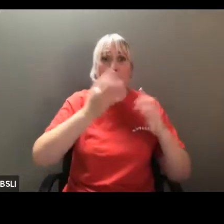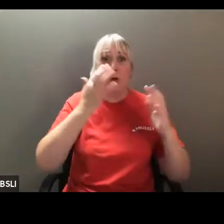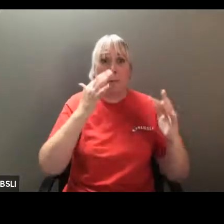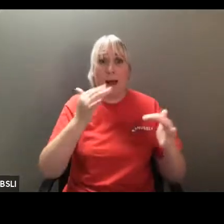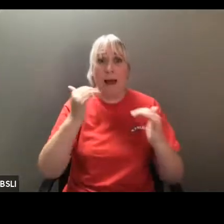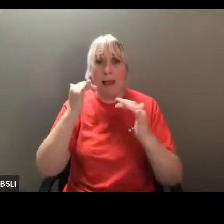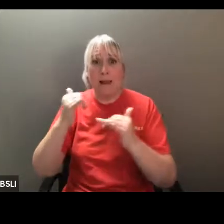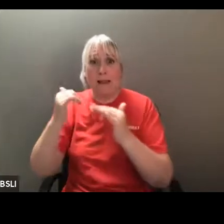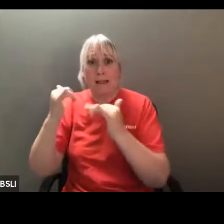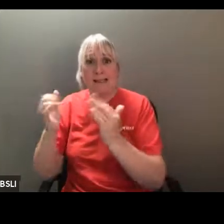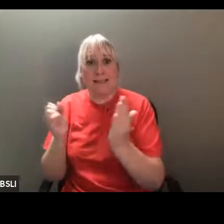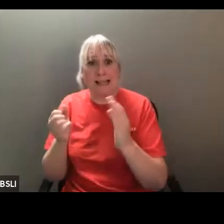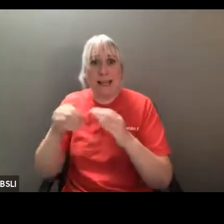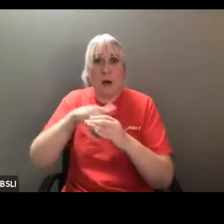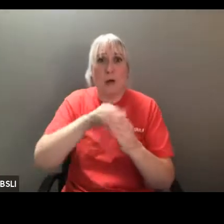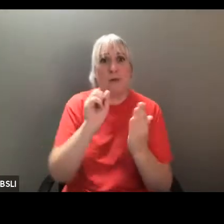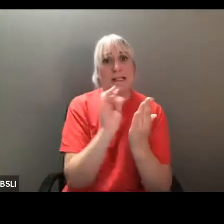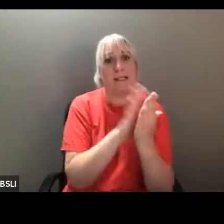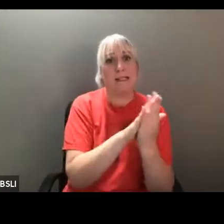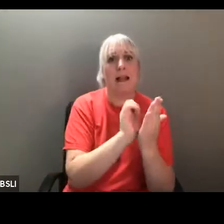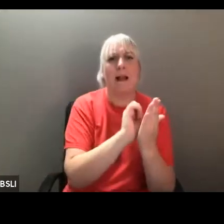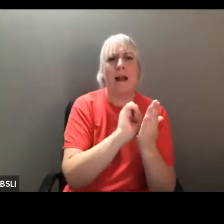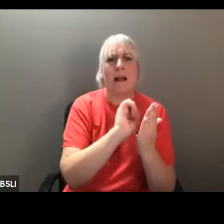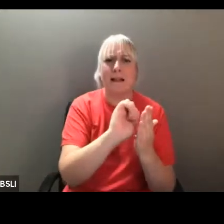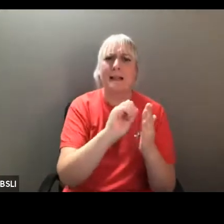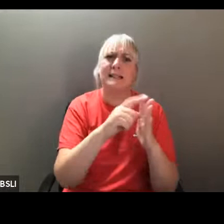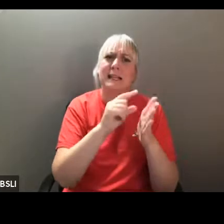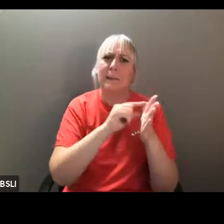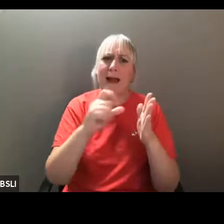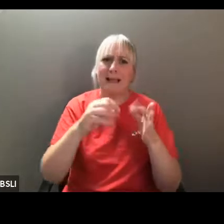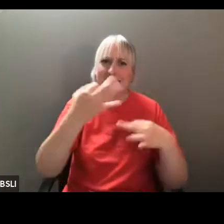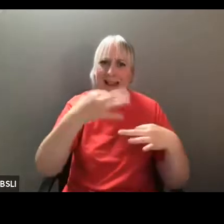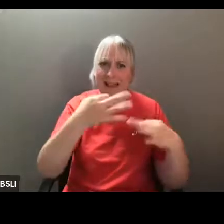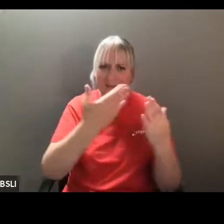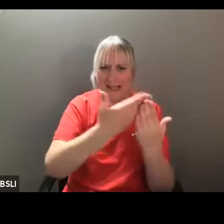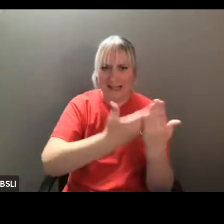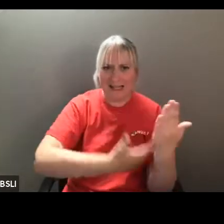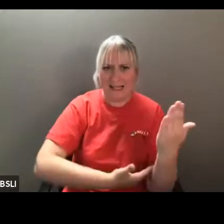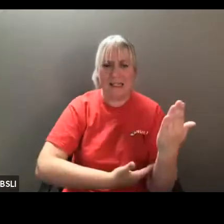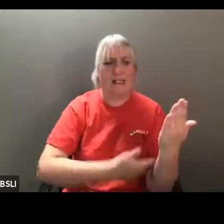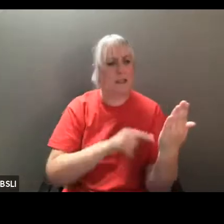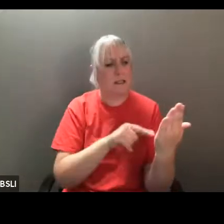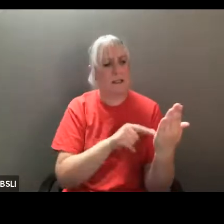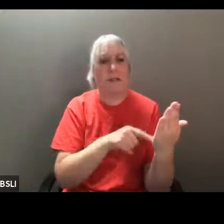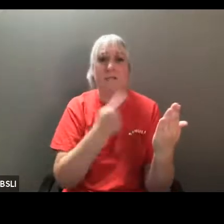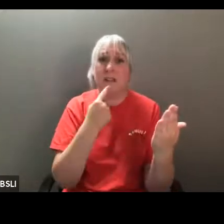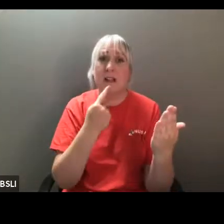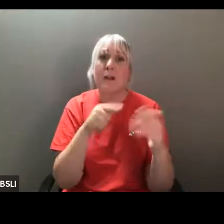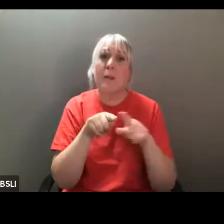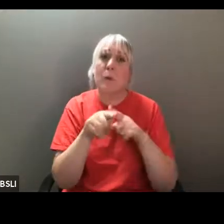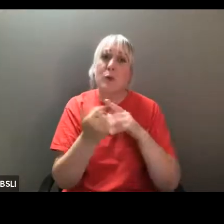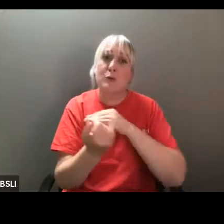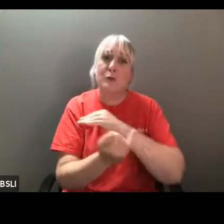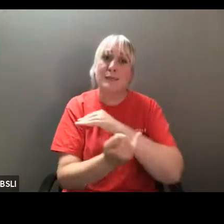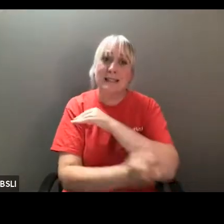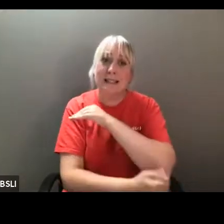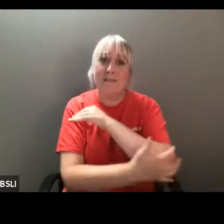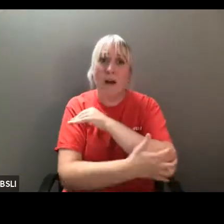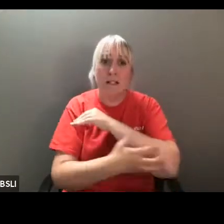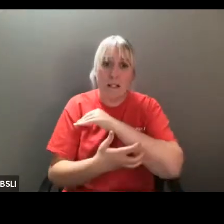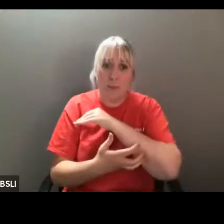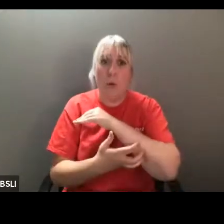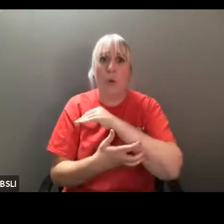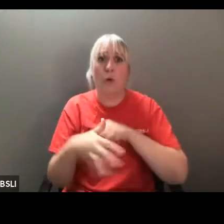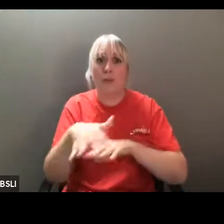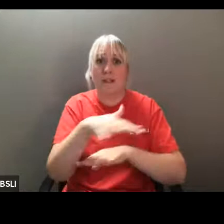cited in DPAC's UBI solution or illusions involves the most disadvantaged and poorest communities. Like with any